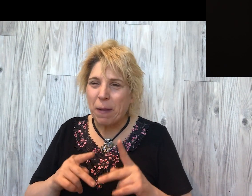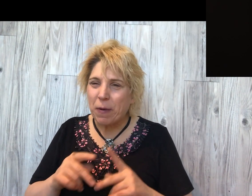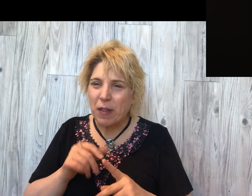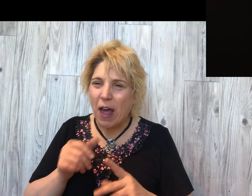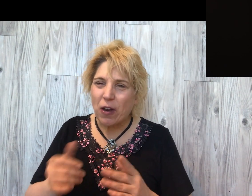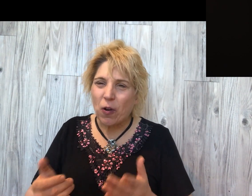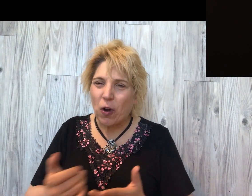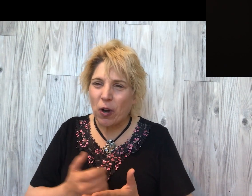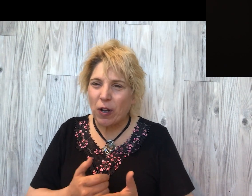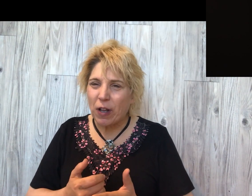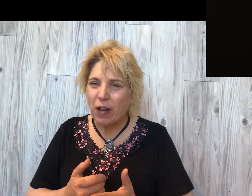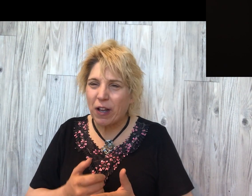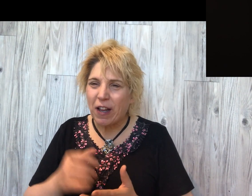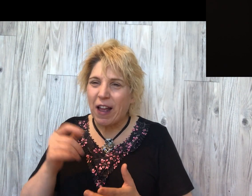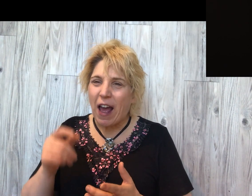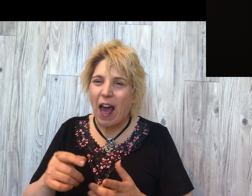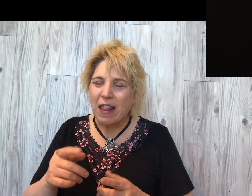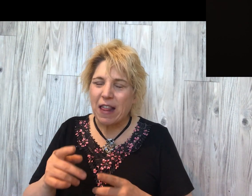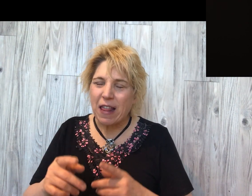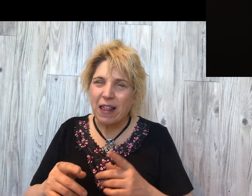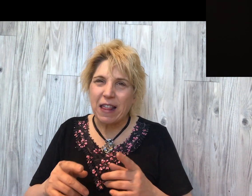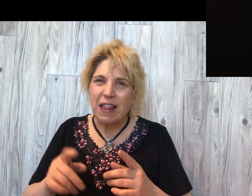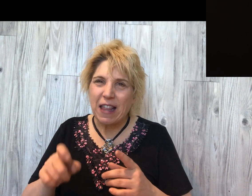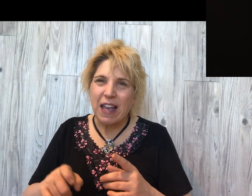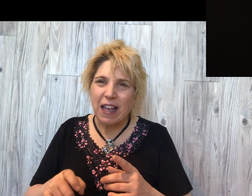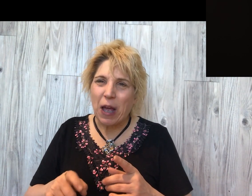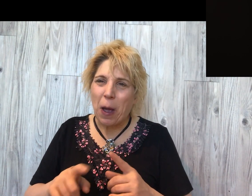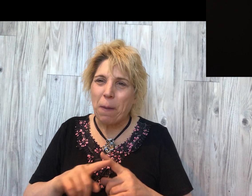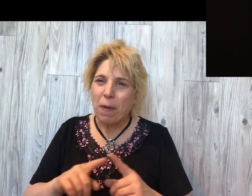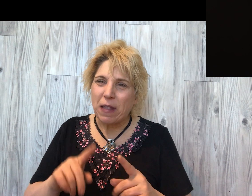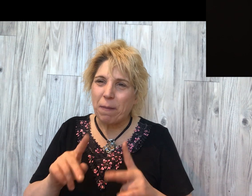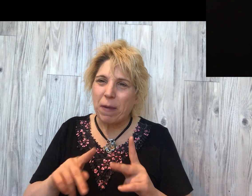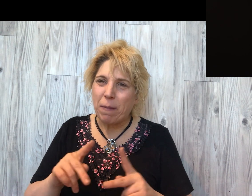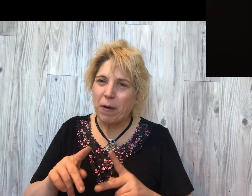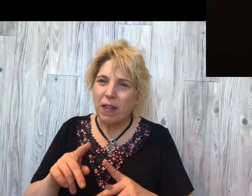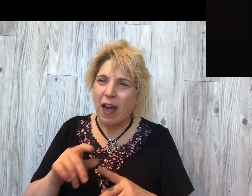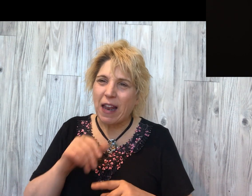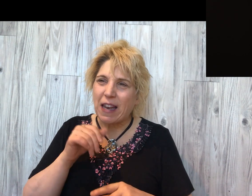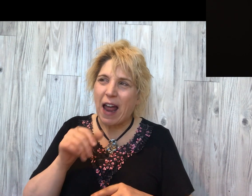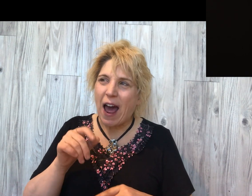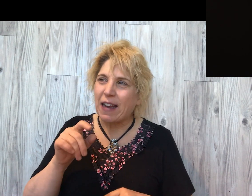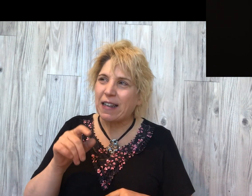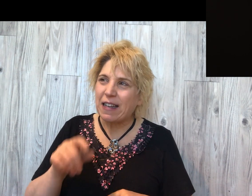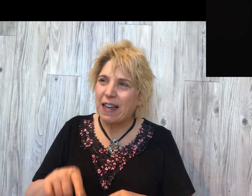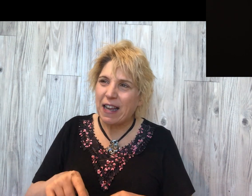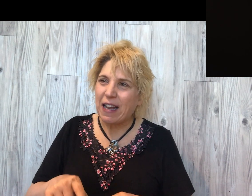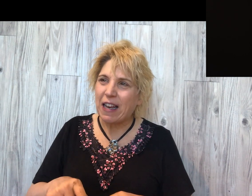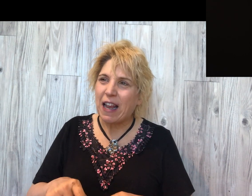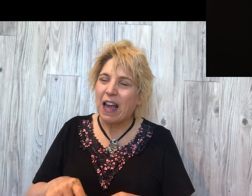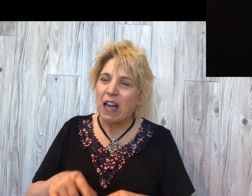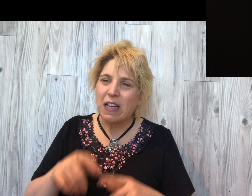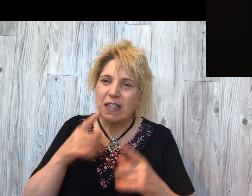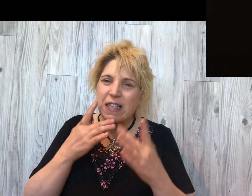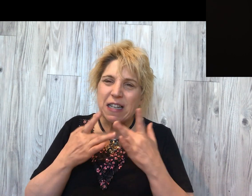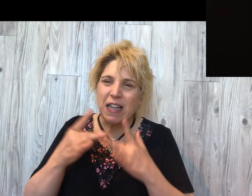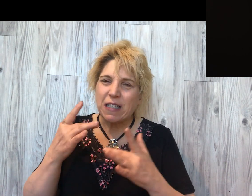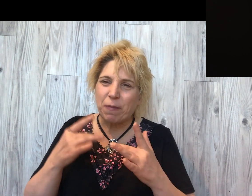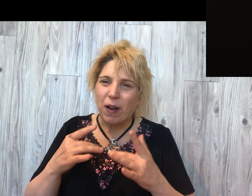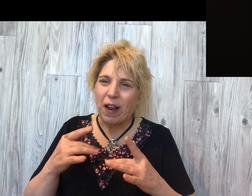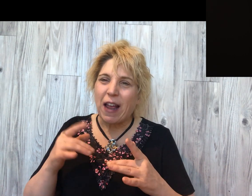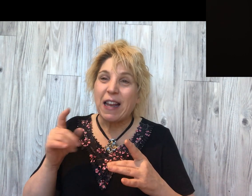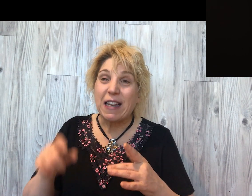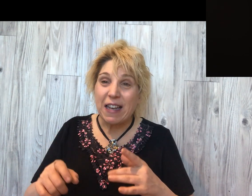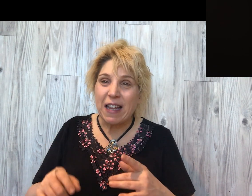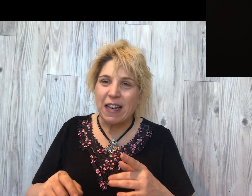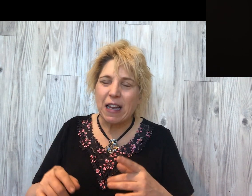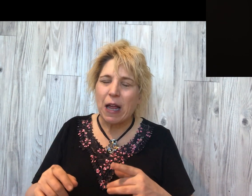deserve it don't need it. And those of us who don't deserve it desperately need the mercy of God. So here's this guy not